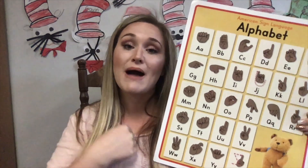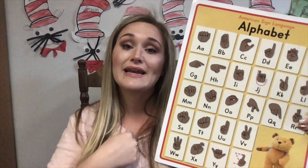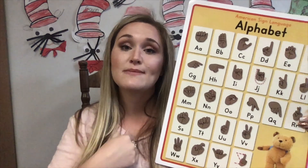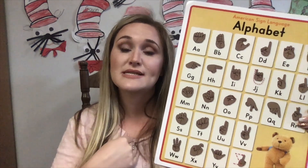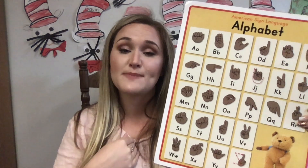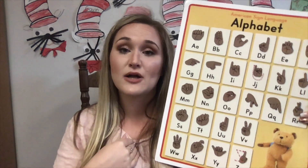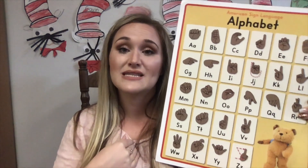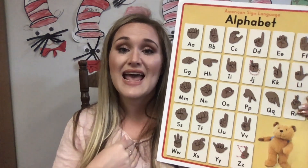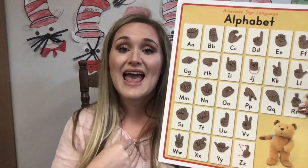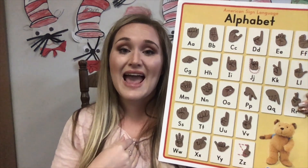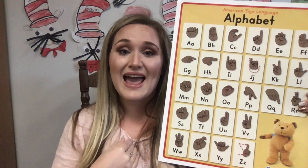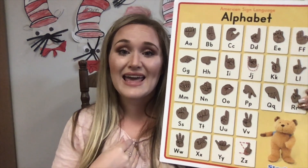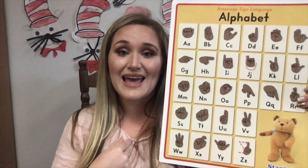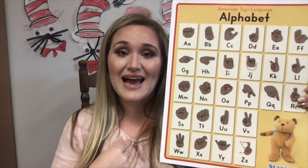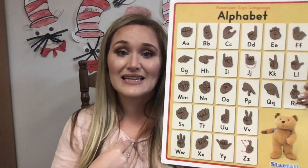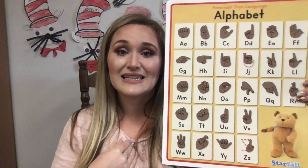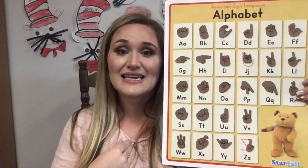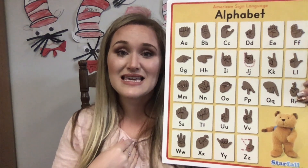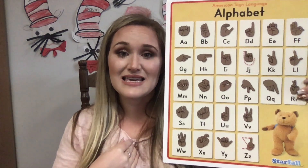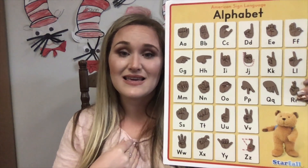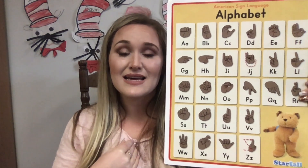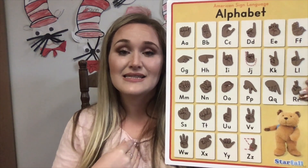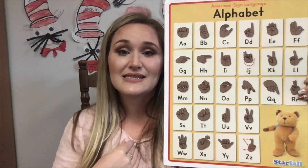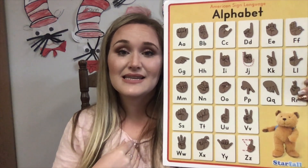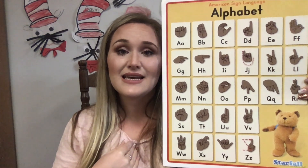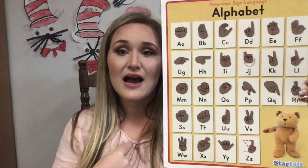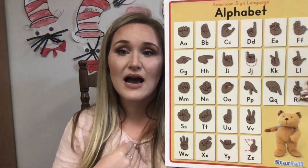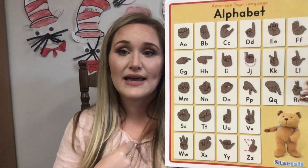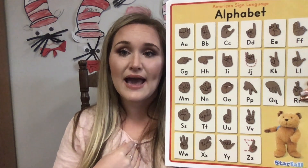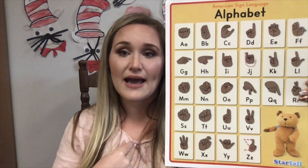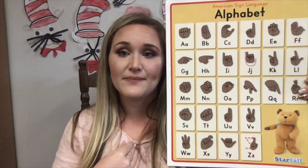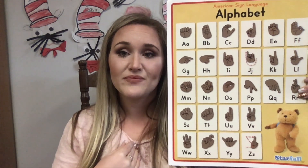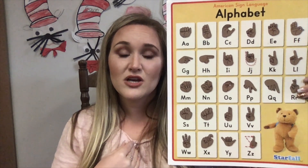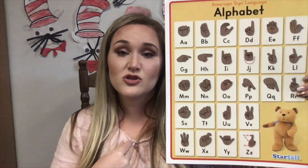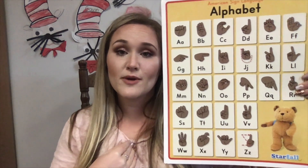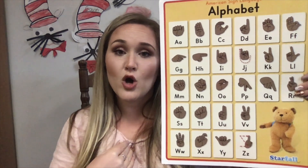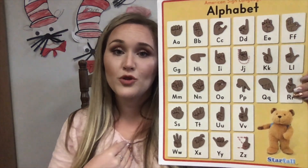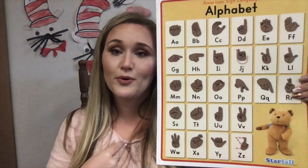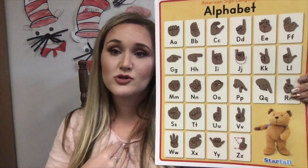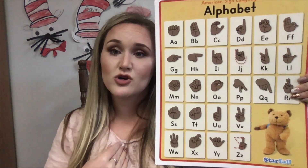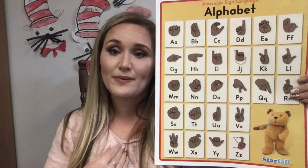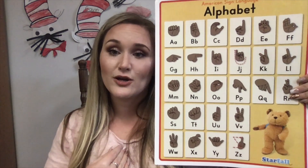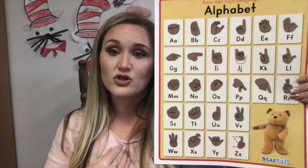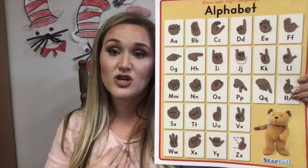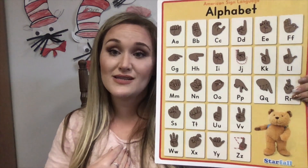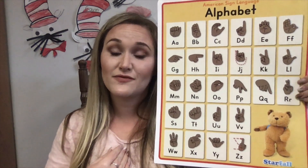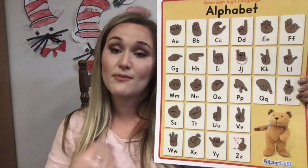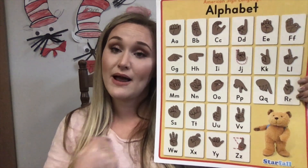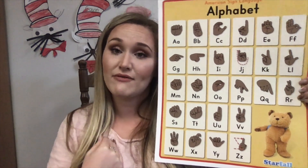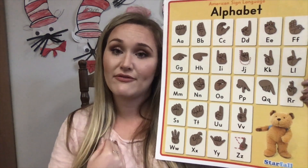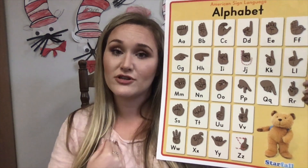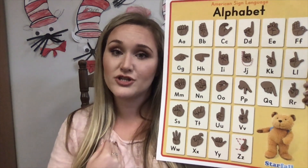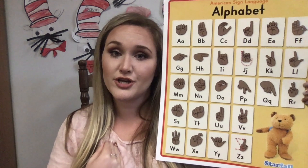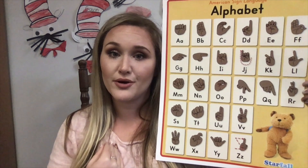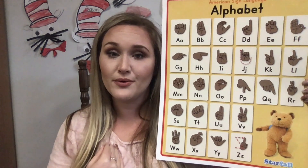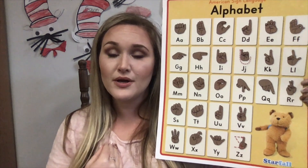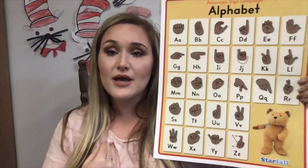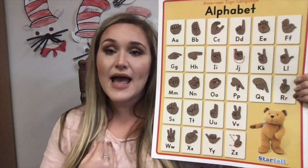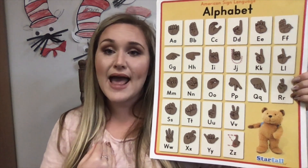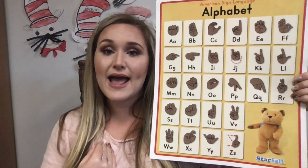name is spelled A-L-E-C-I-A. So I'm going to hold the poster up here just for my reference too, and